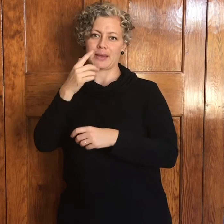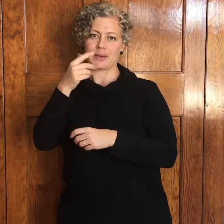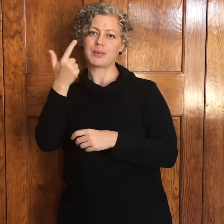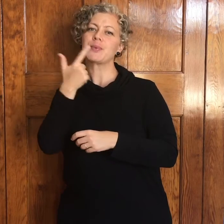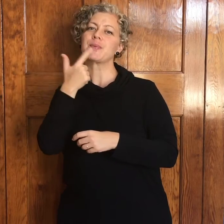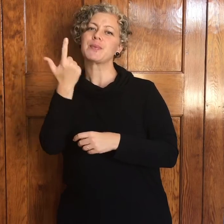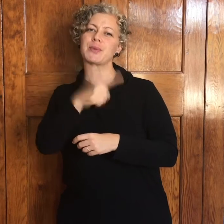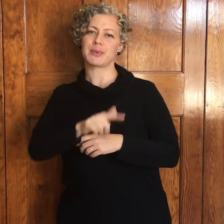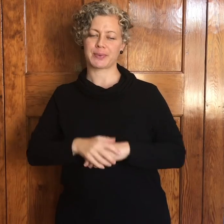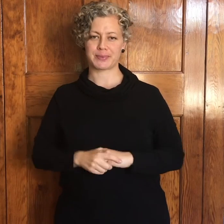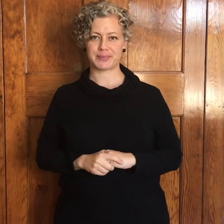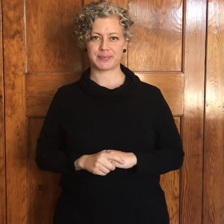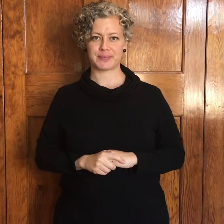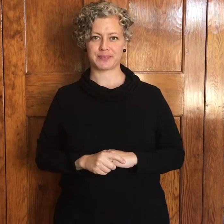Number 5.